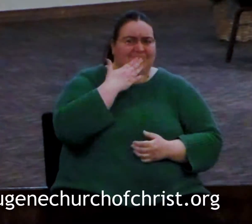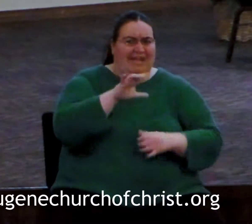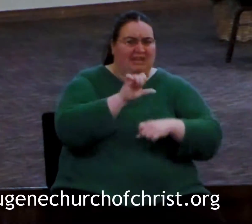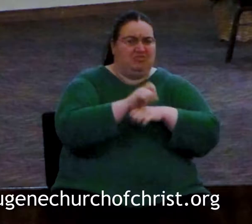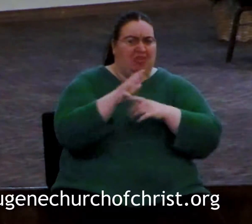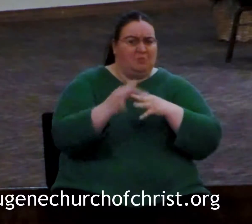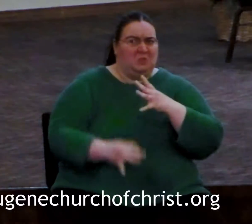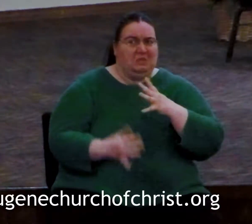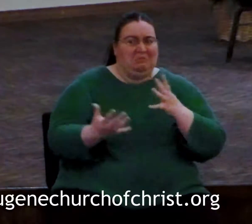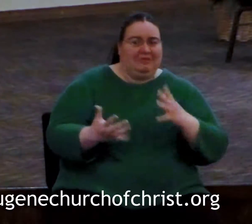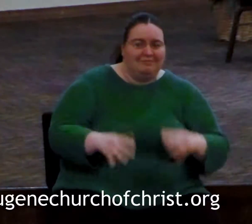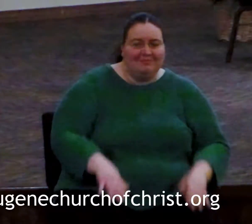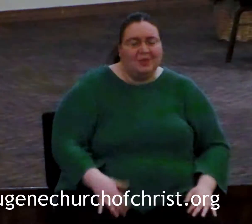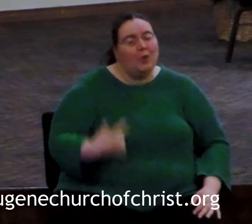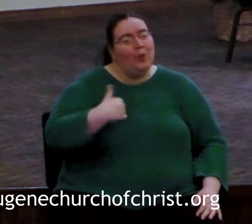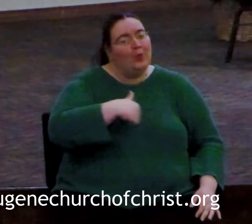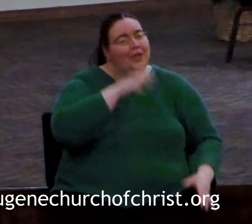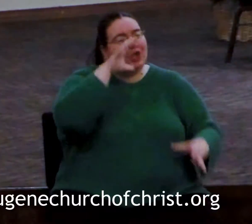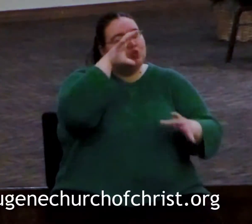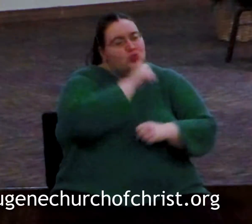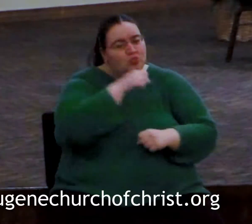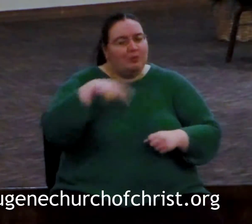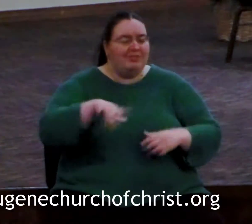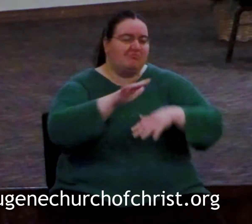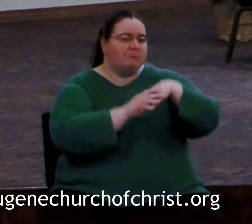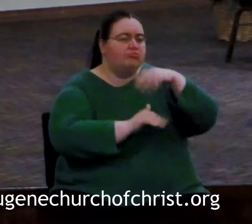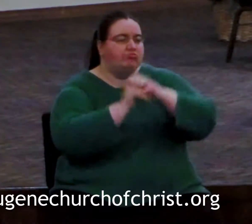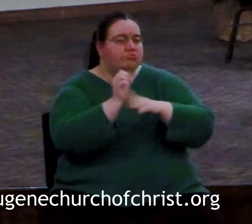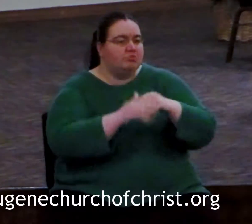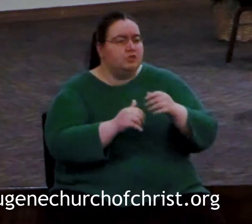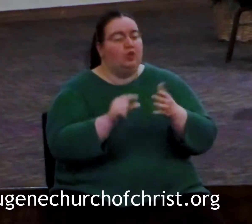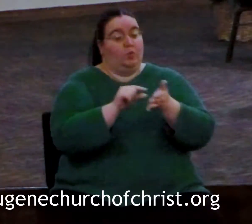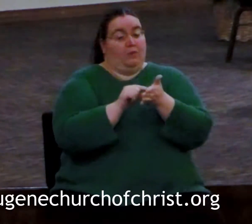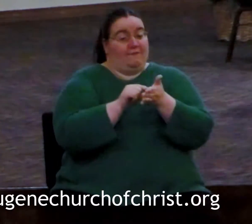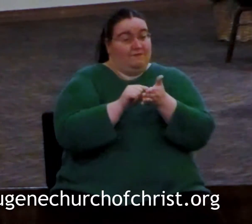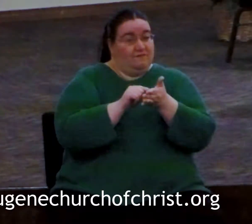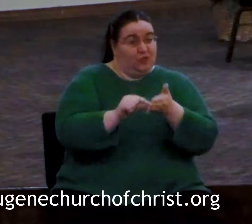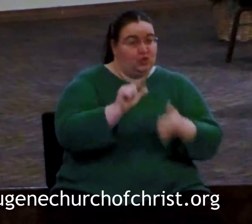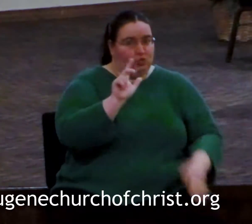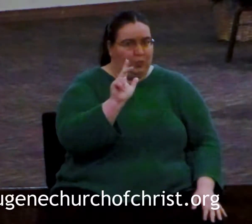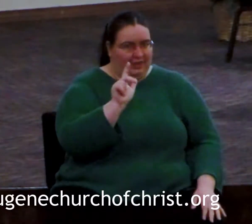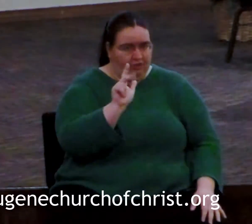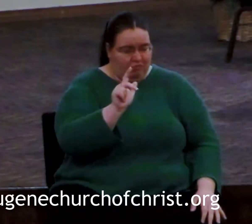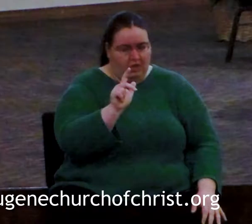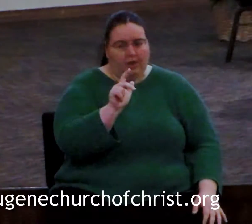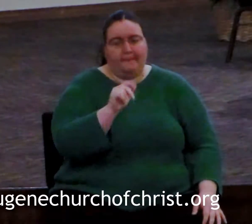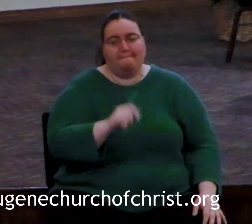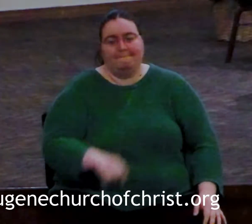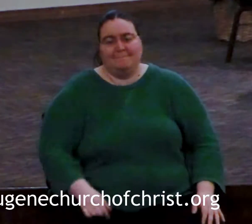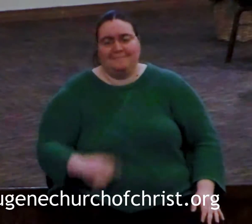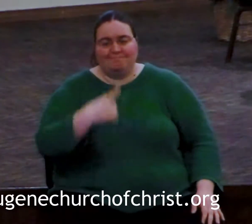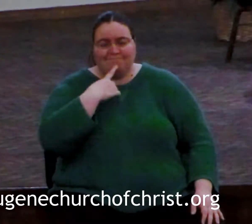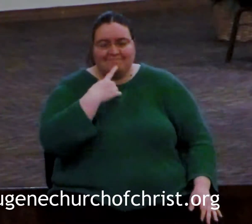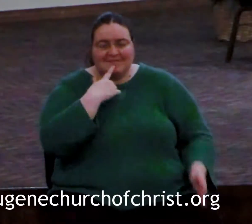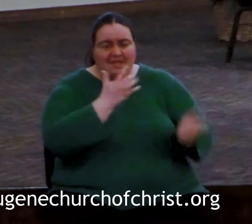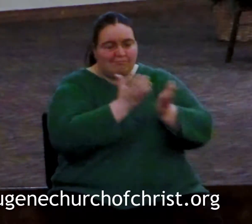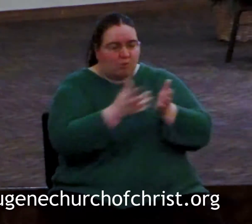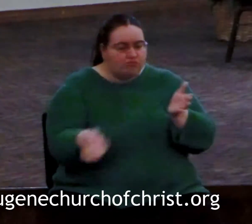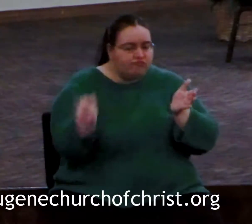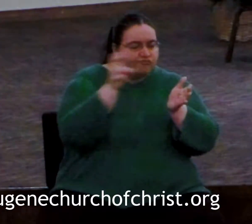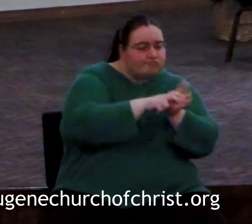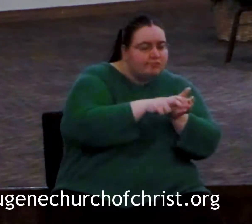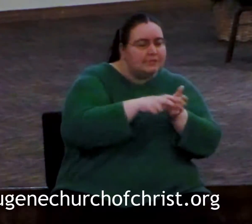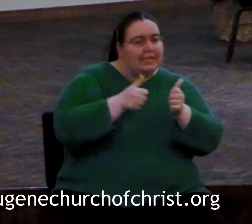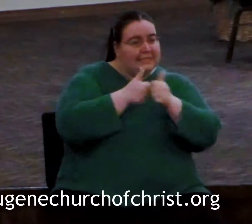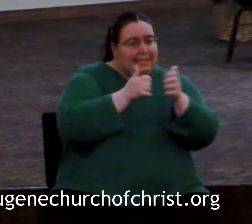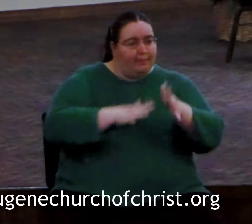assume because of what they do that they're pretty comfortable out there. Beginning of verse 23. Of Matthew chapter 8, it says, he got into the boat and his